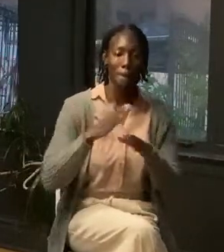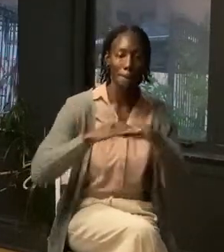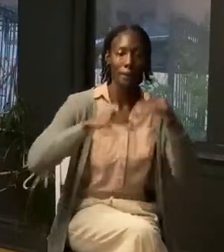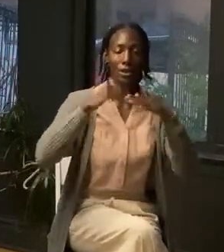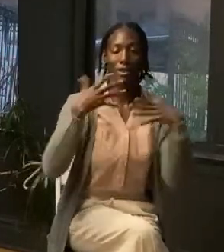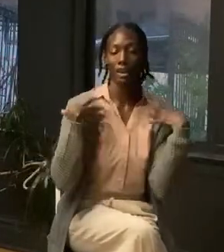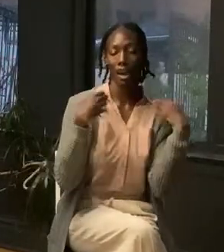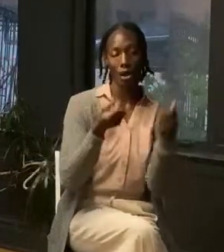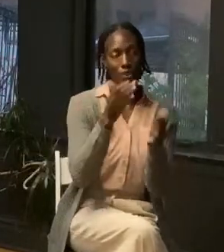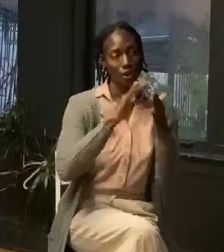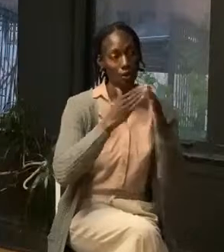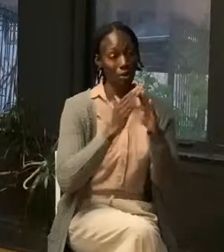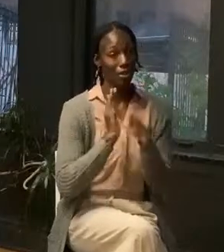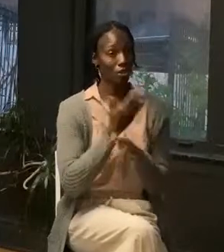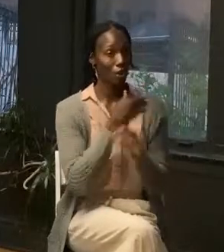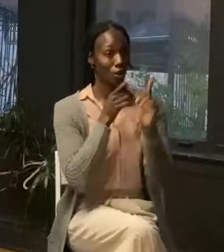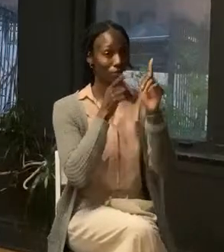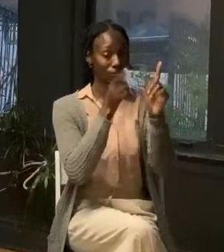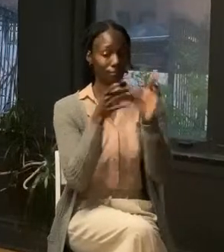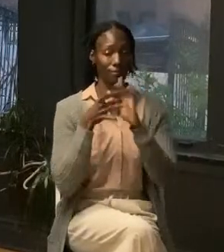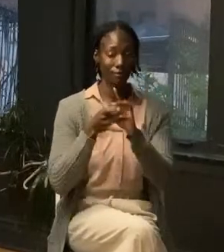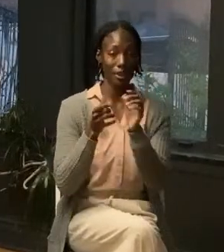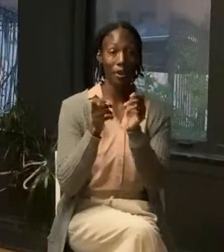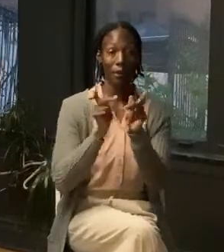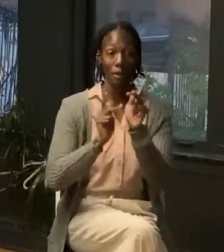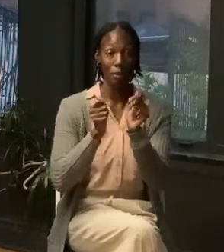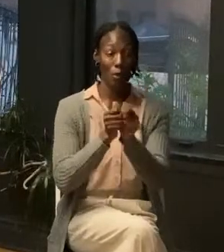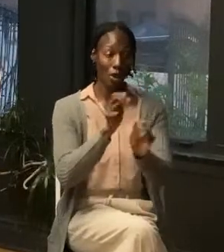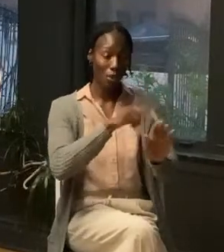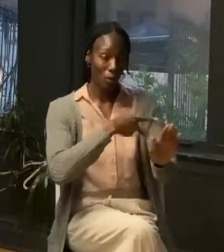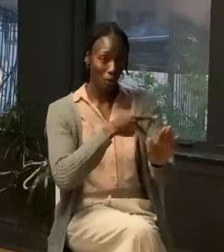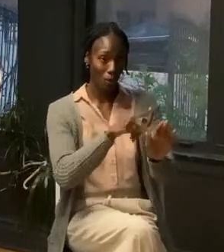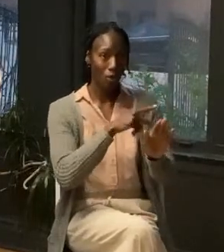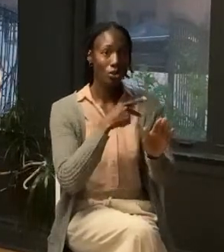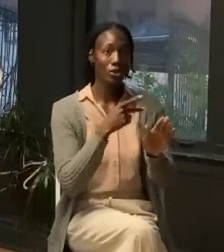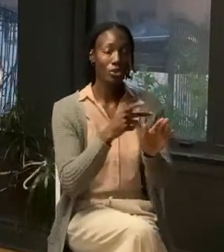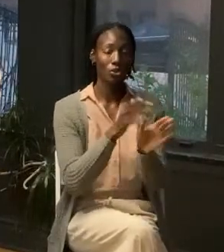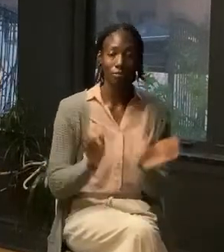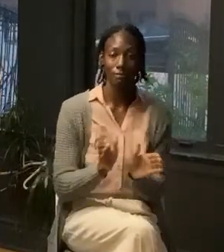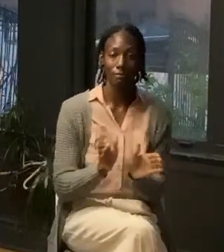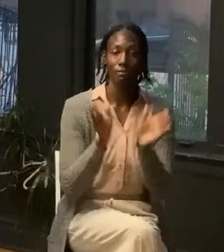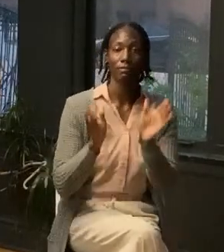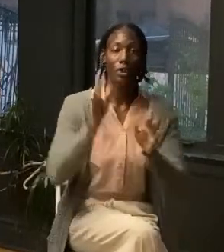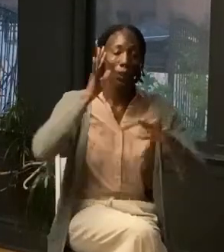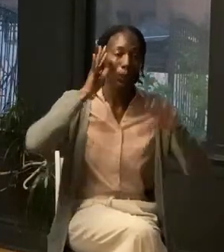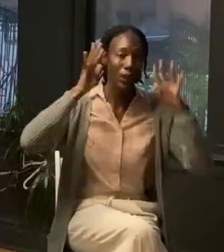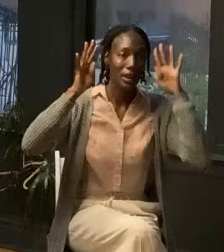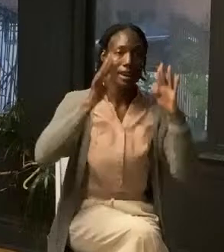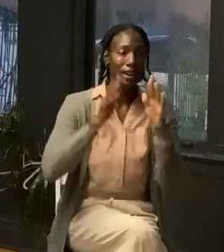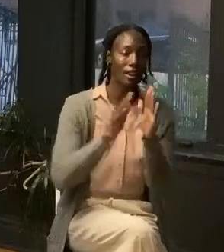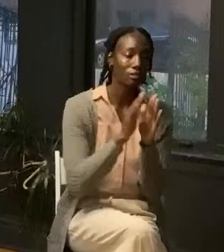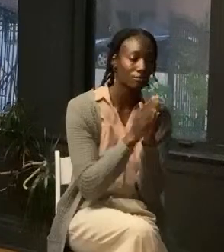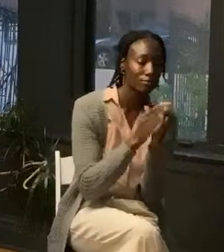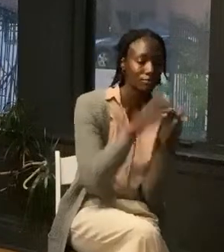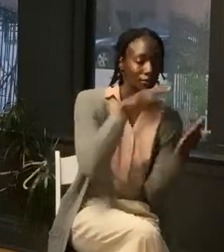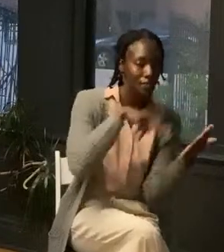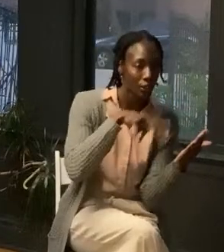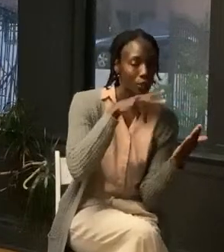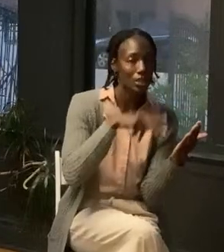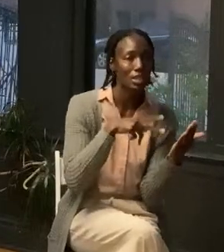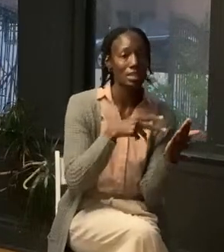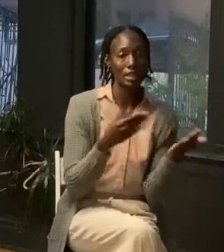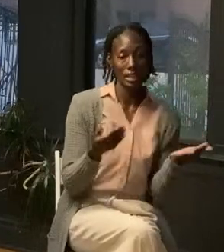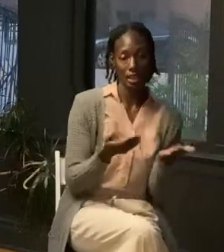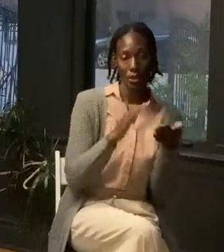connect people in poetry, equitably engage poets with communities, and foster creative literacy in the city and beyond. We envision and work